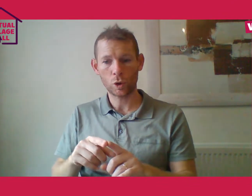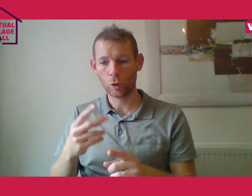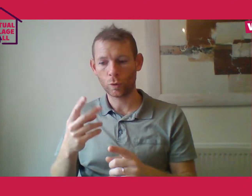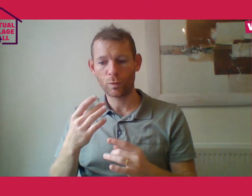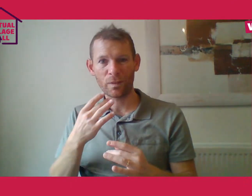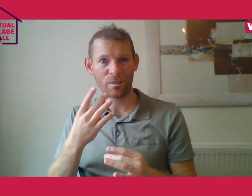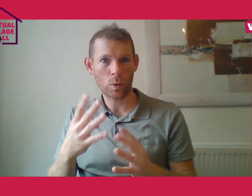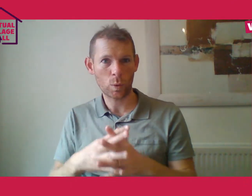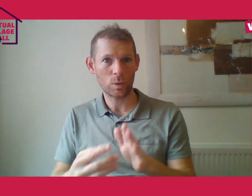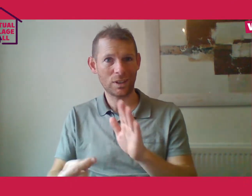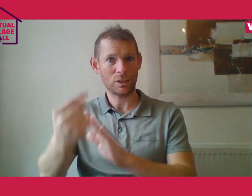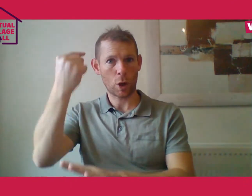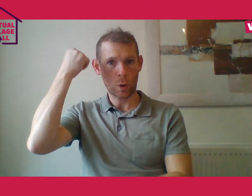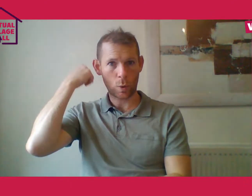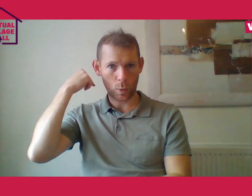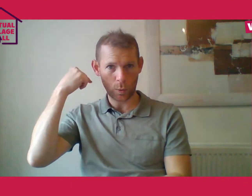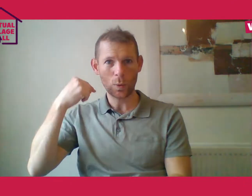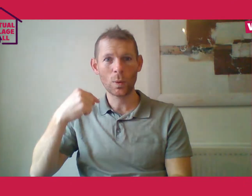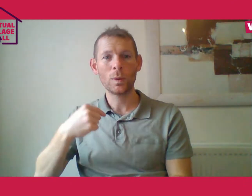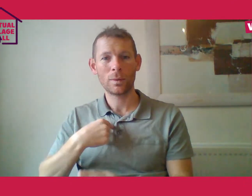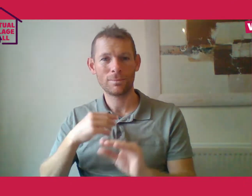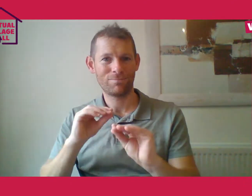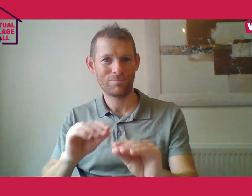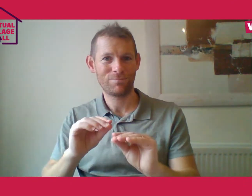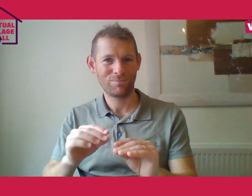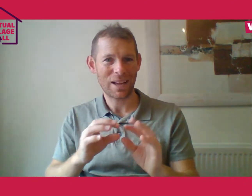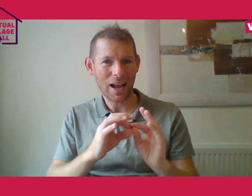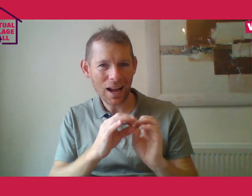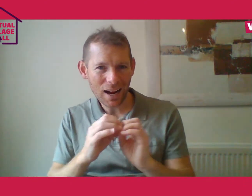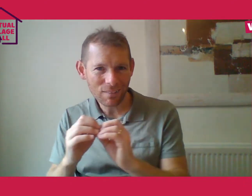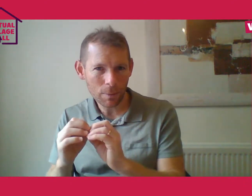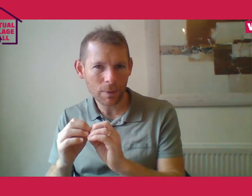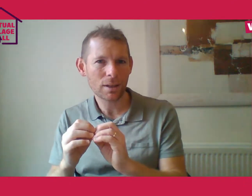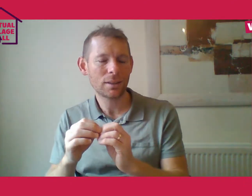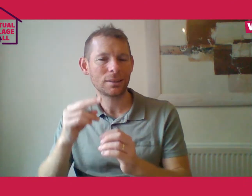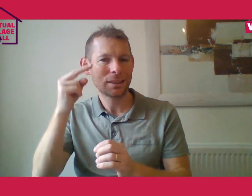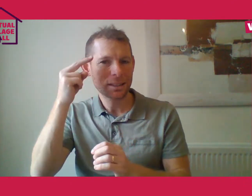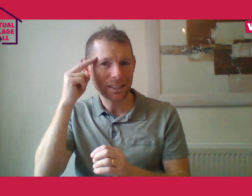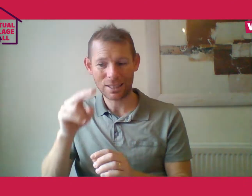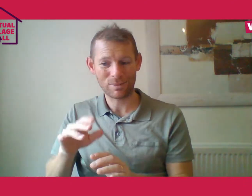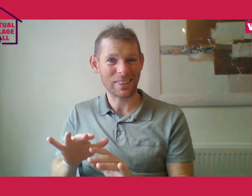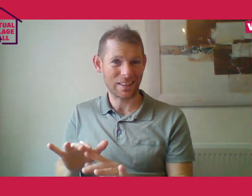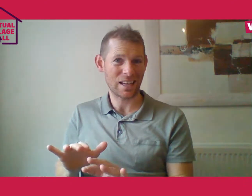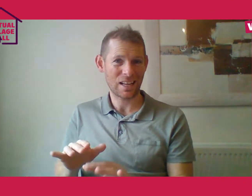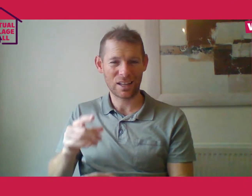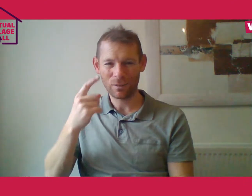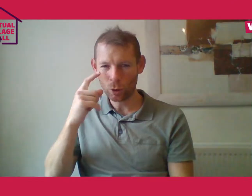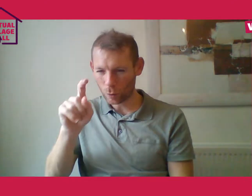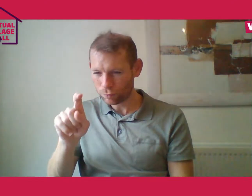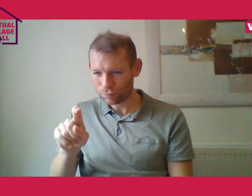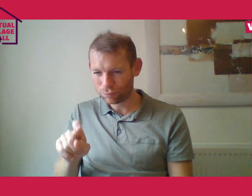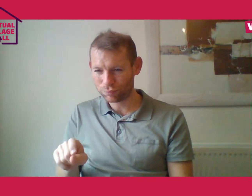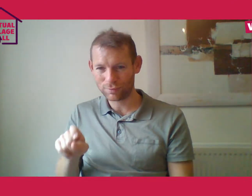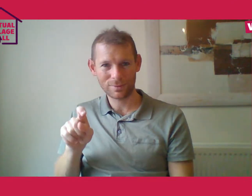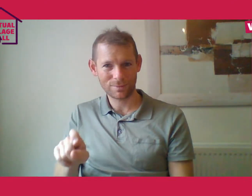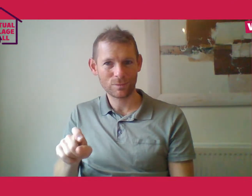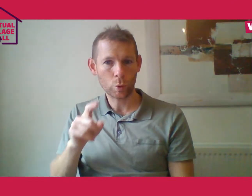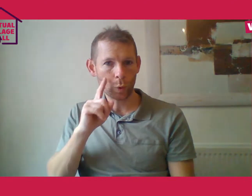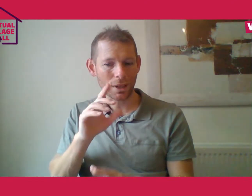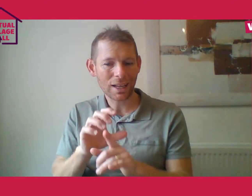signs. And also you will see the session from 4 weeks ago as well, when we started at the beginning of the academic year, when we